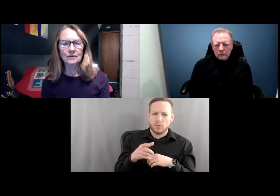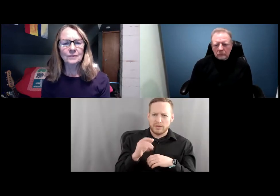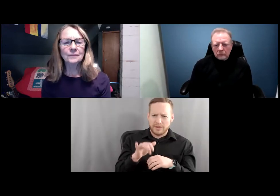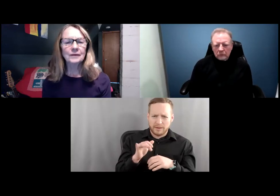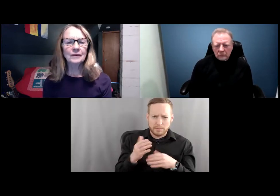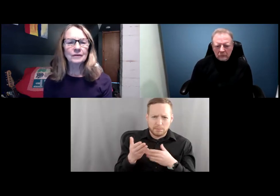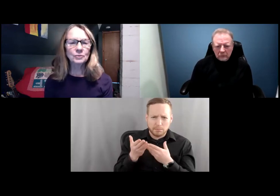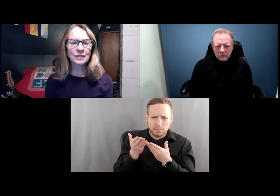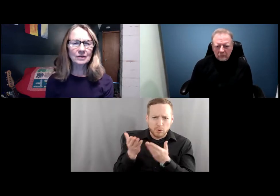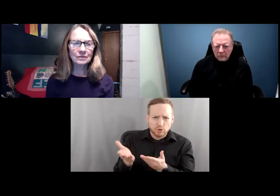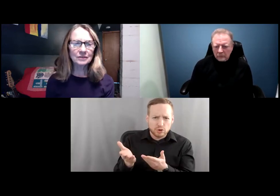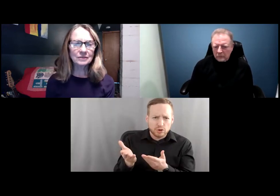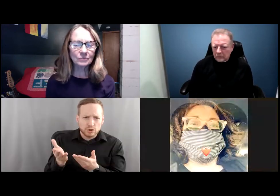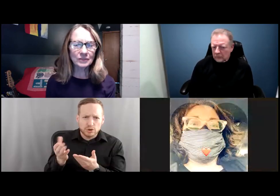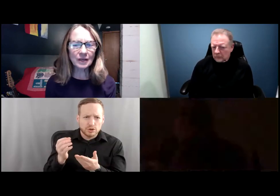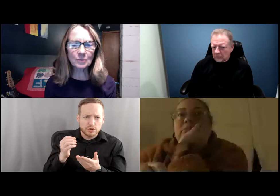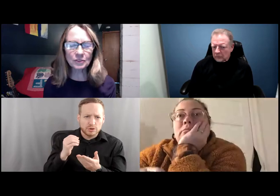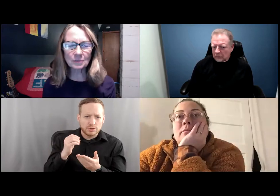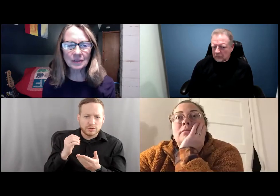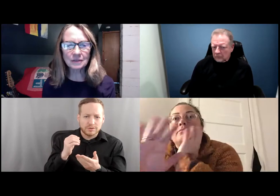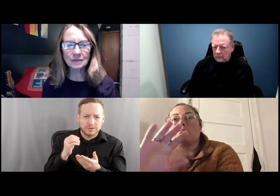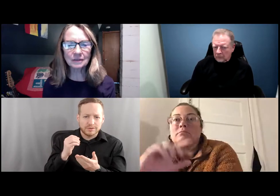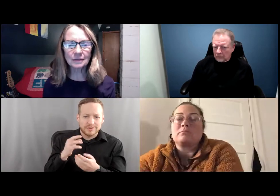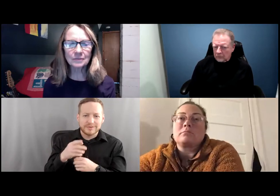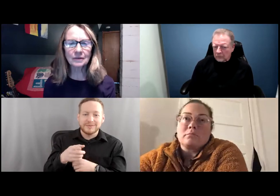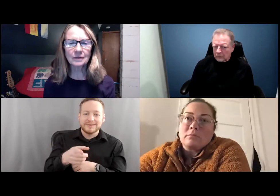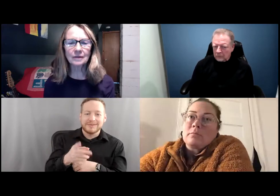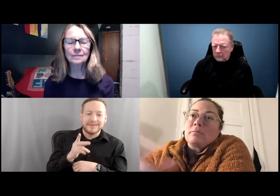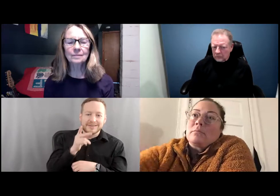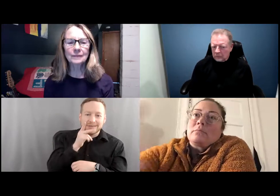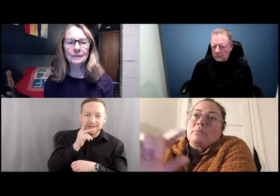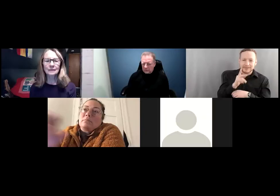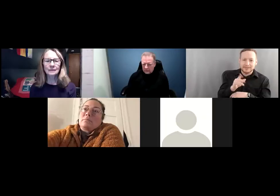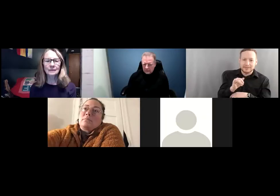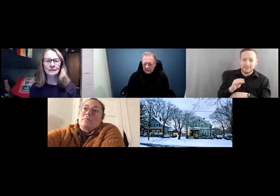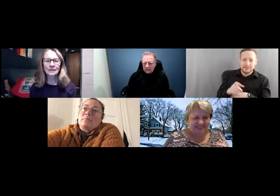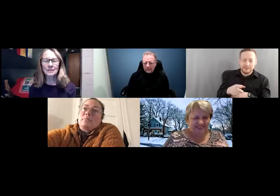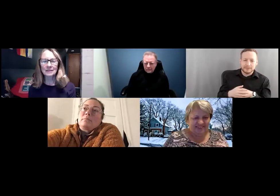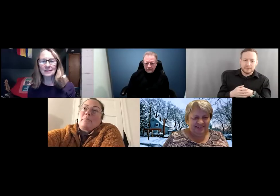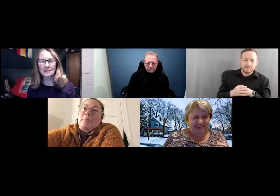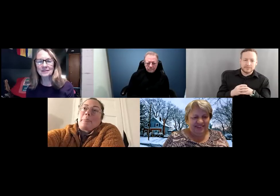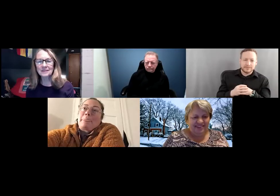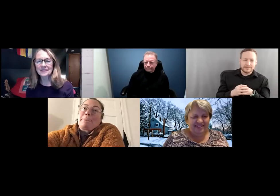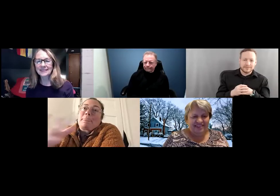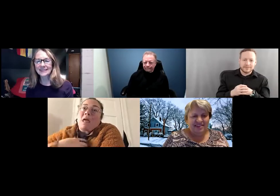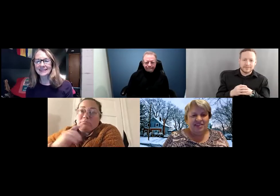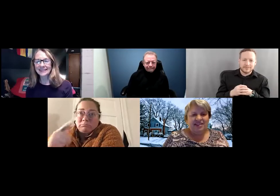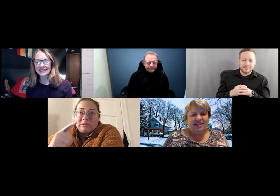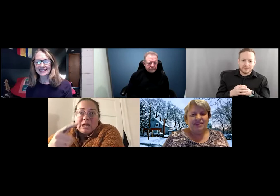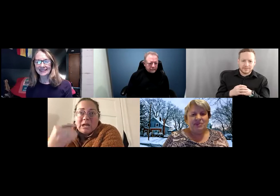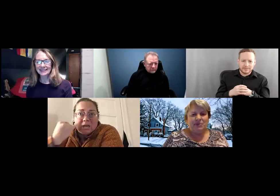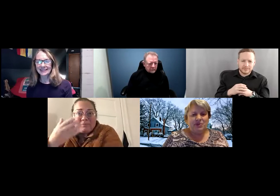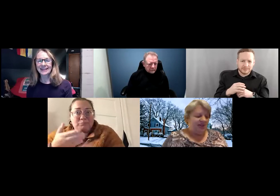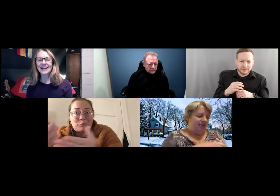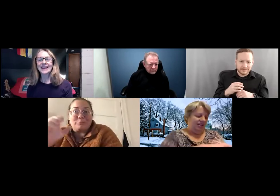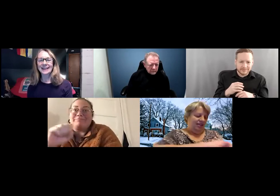Thank you. Do we have was that a motion, Betsy? I'm sorry. Kimmy, yes. Yeah, that